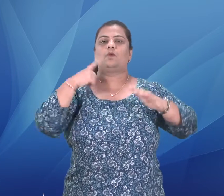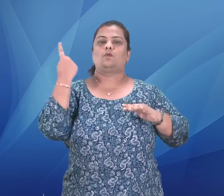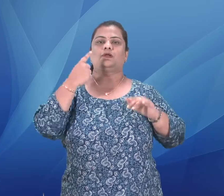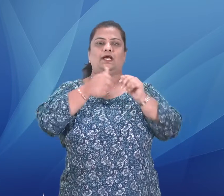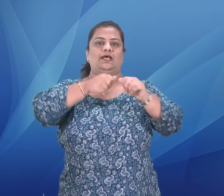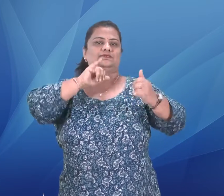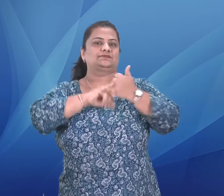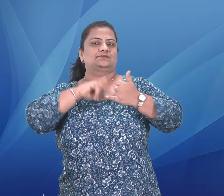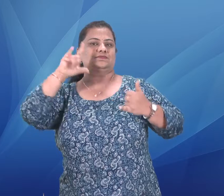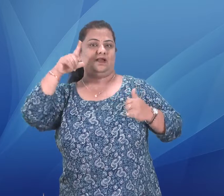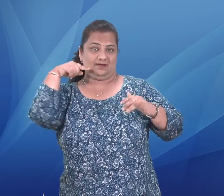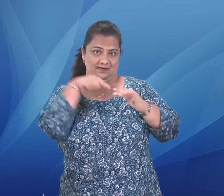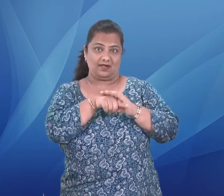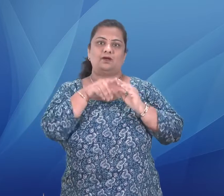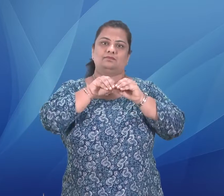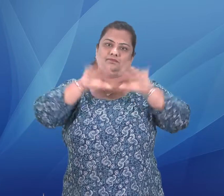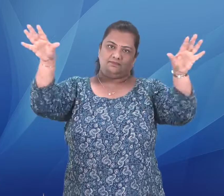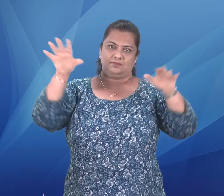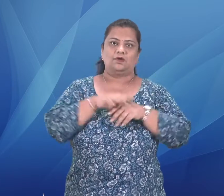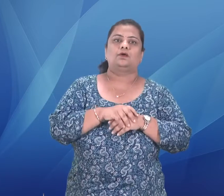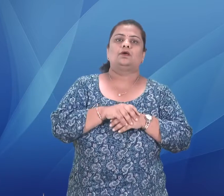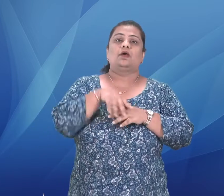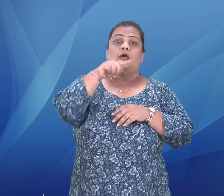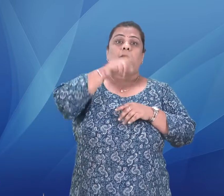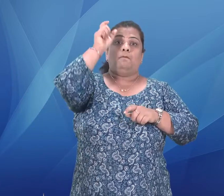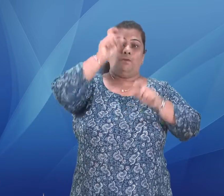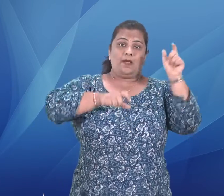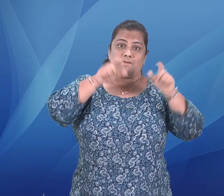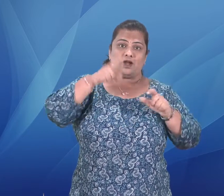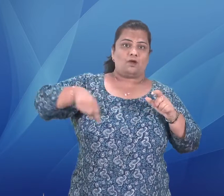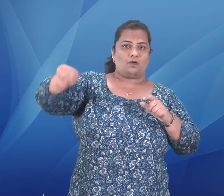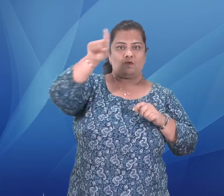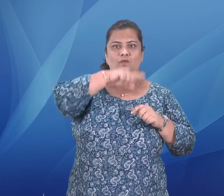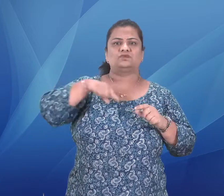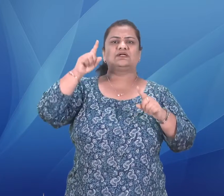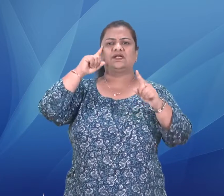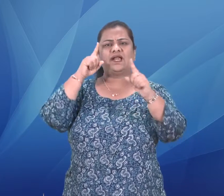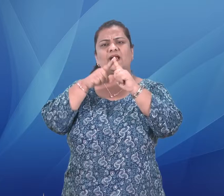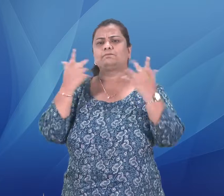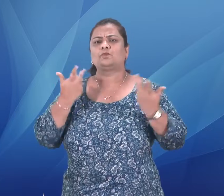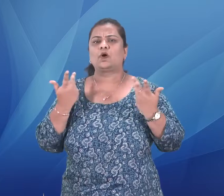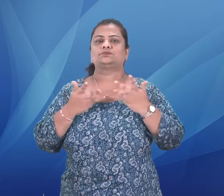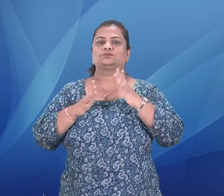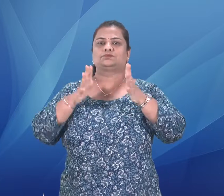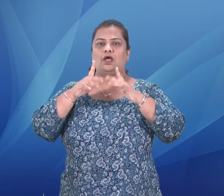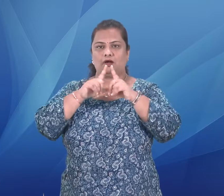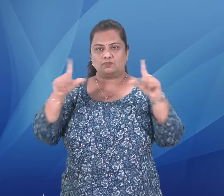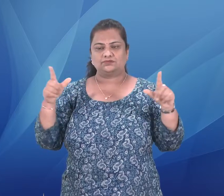family, Snapchat is working to eradicate some of the communication barriers portrayed in the film. The new